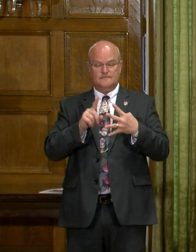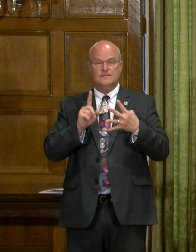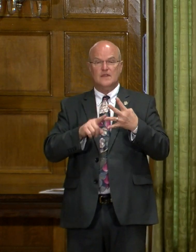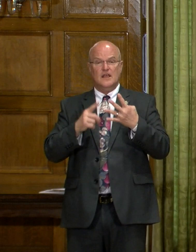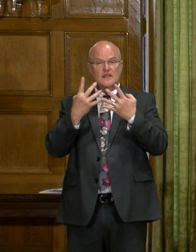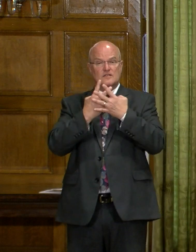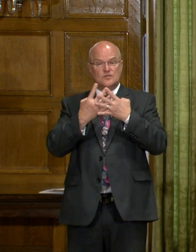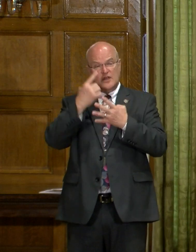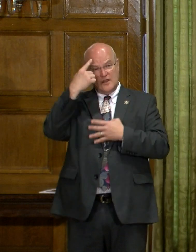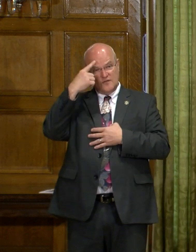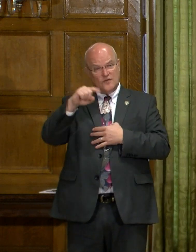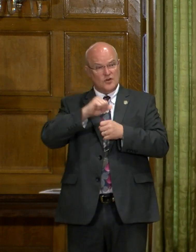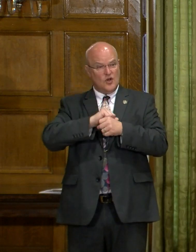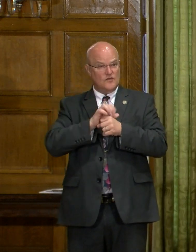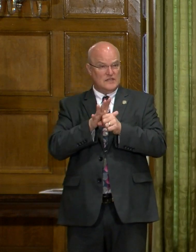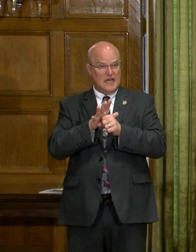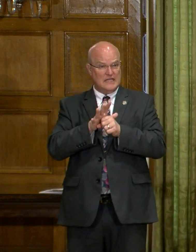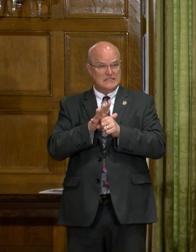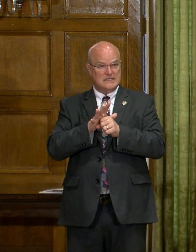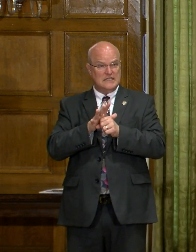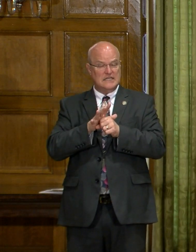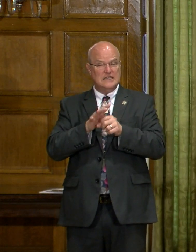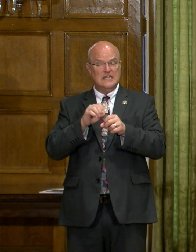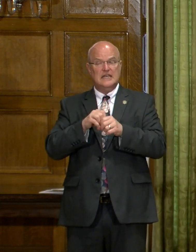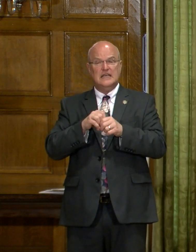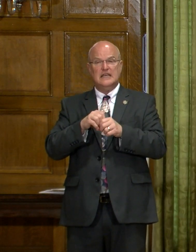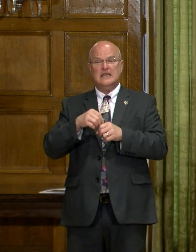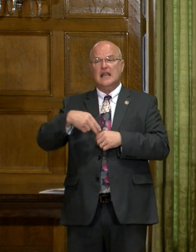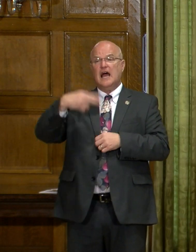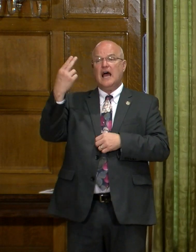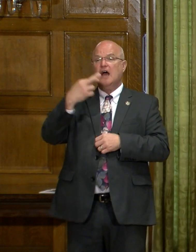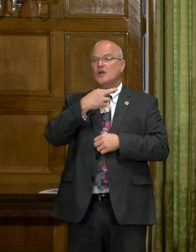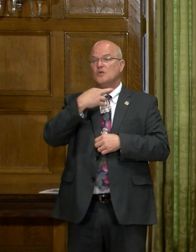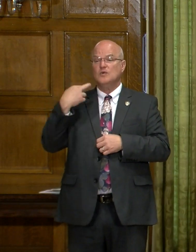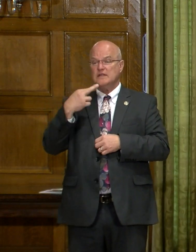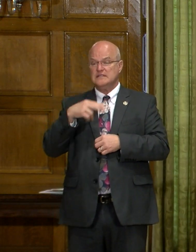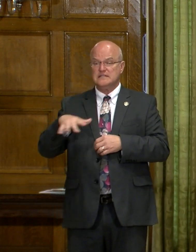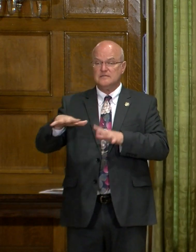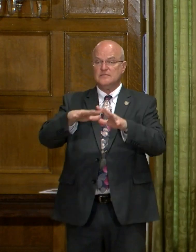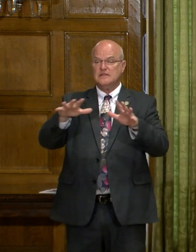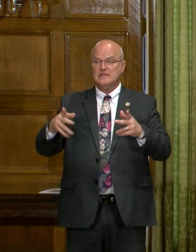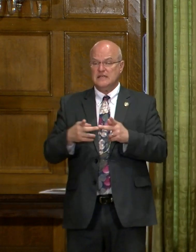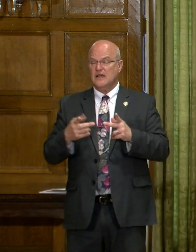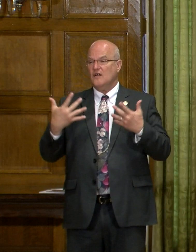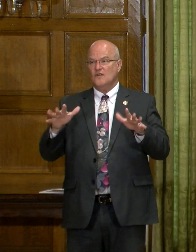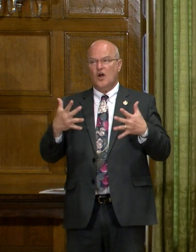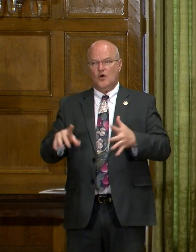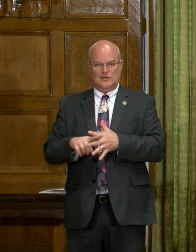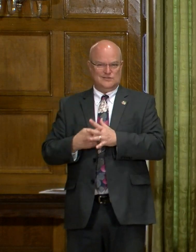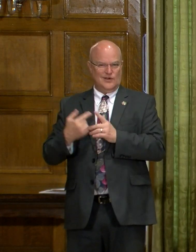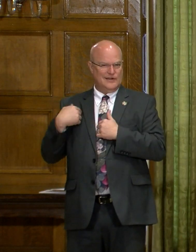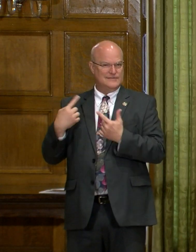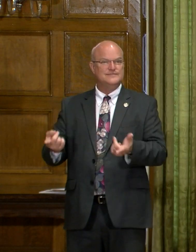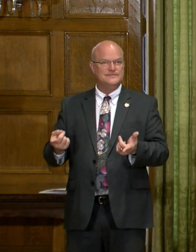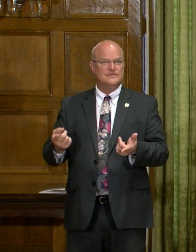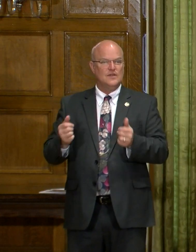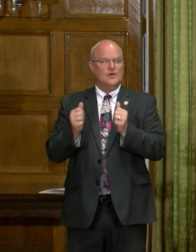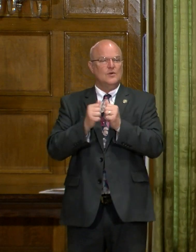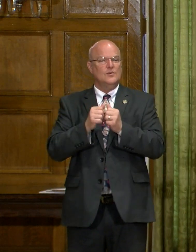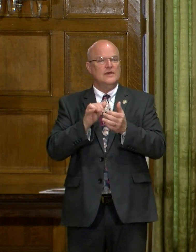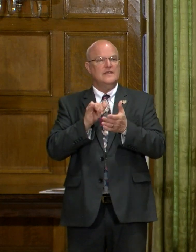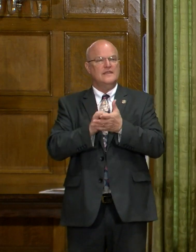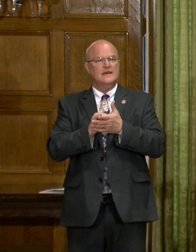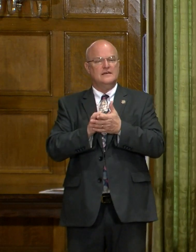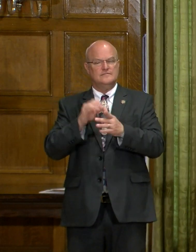The screening for COVID-19 in high-risk settings has already started with